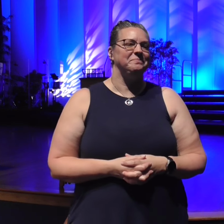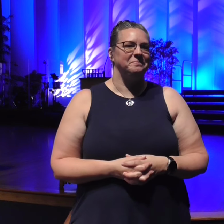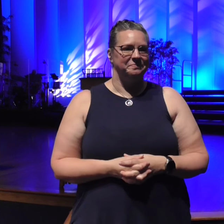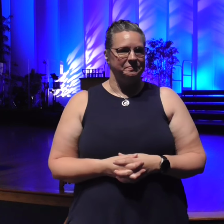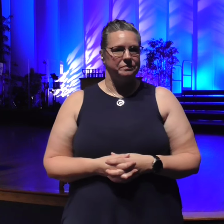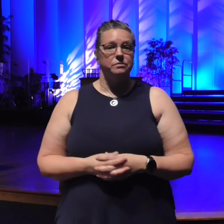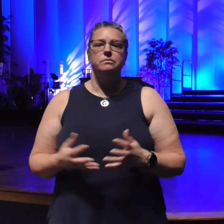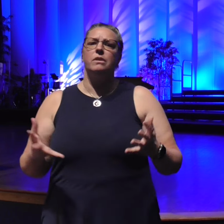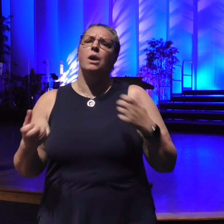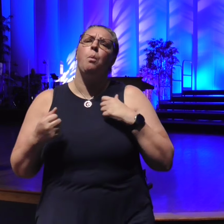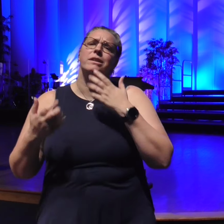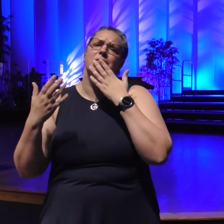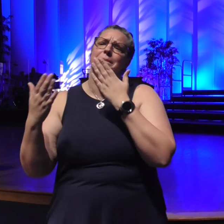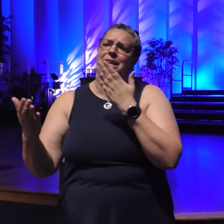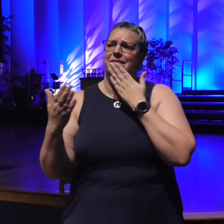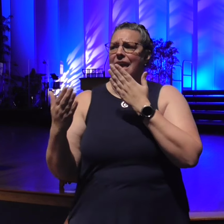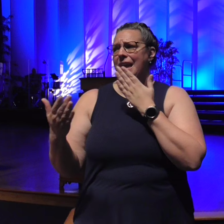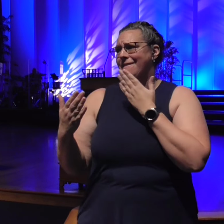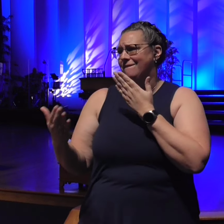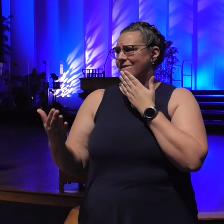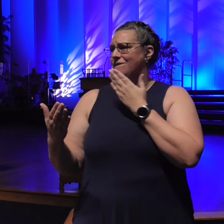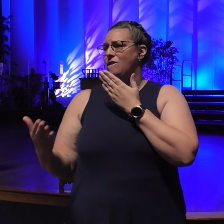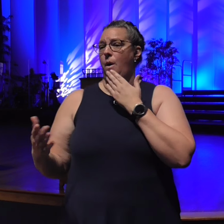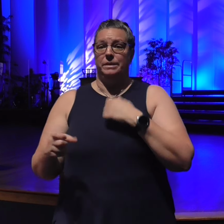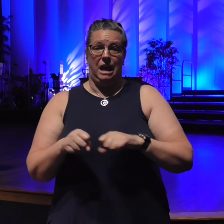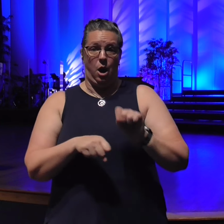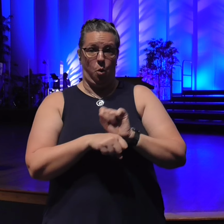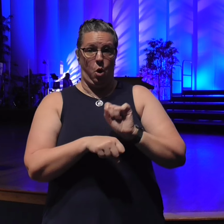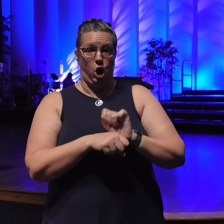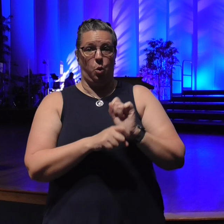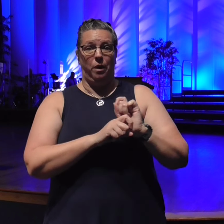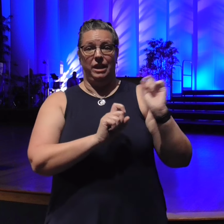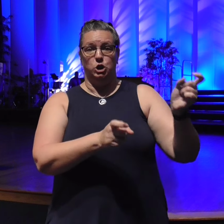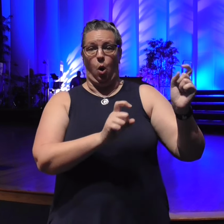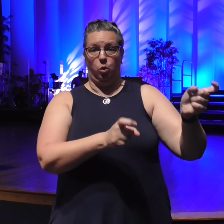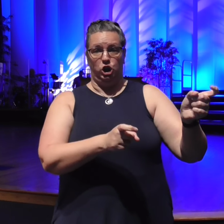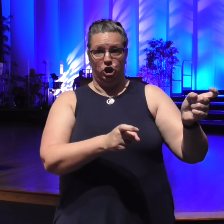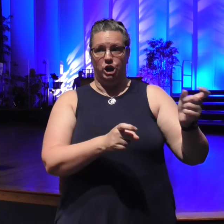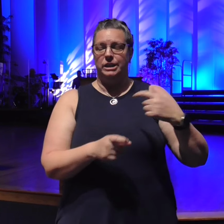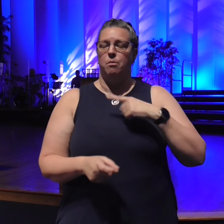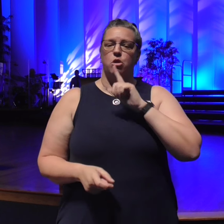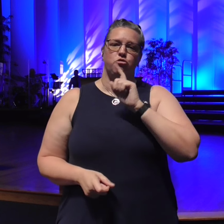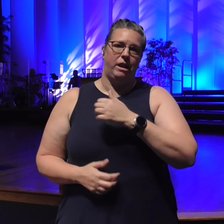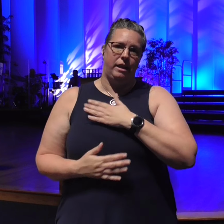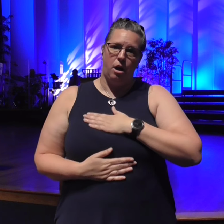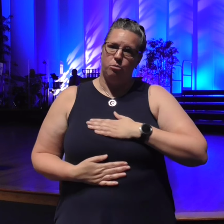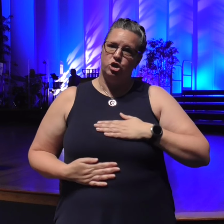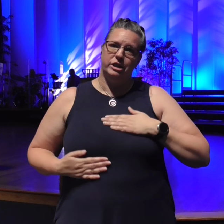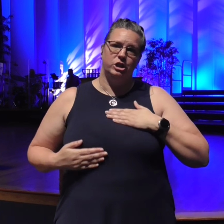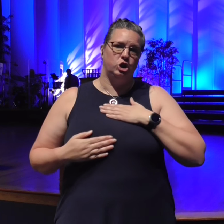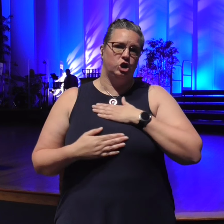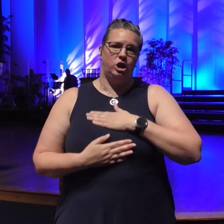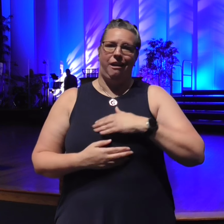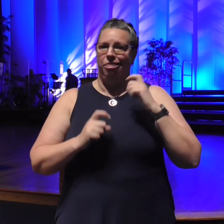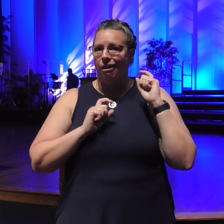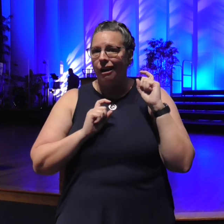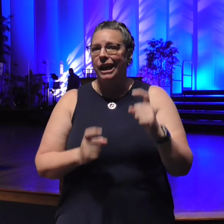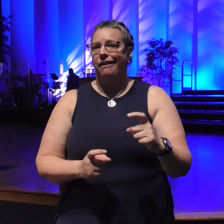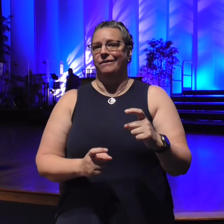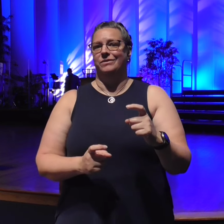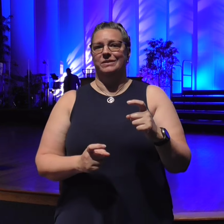just want to be so thankful because I work with the donors also, and I'm so appreciative of the gifts